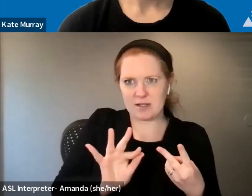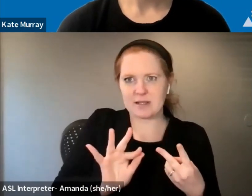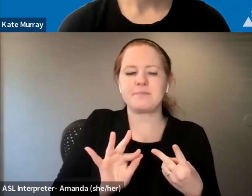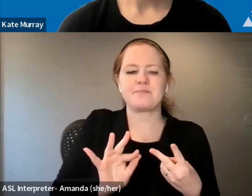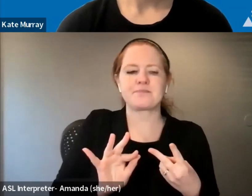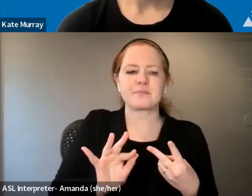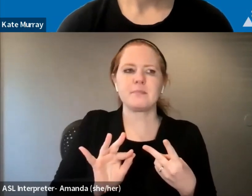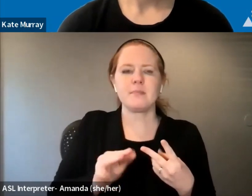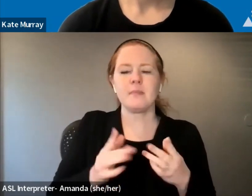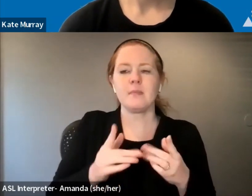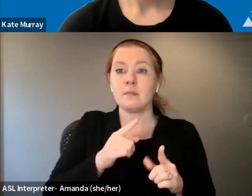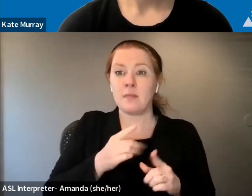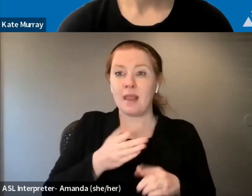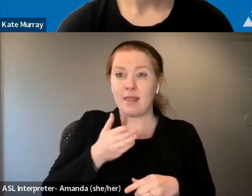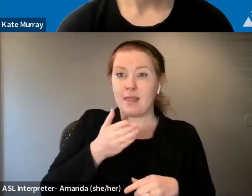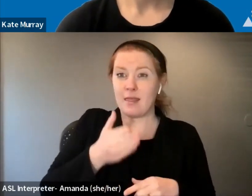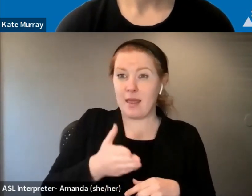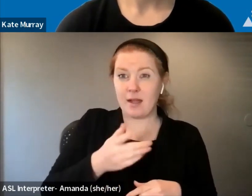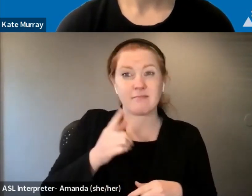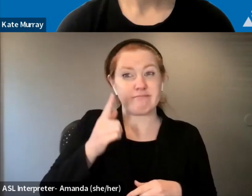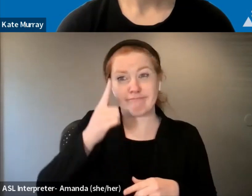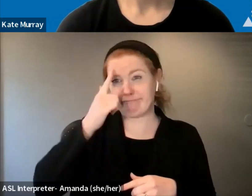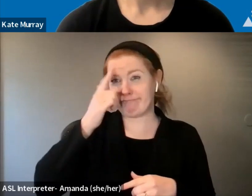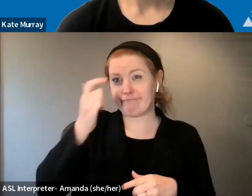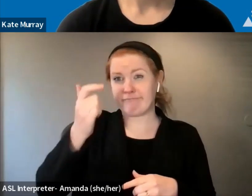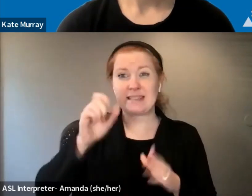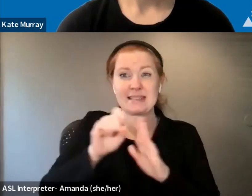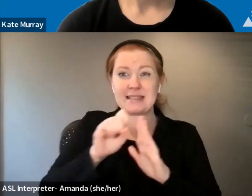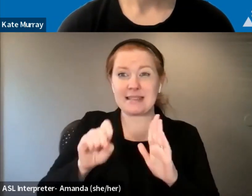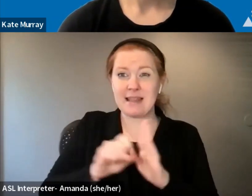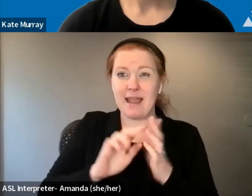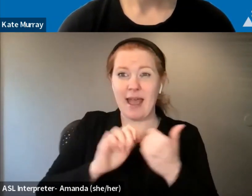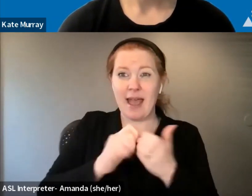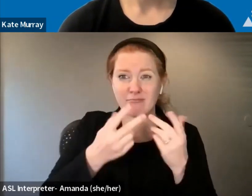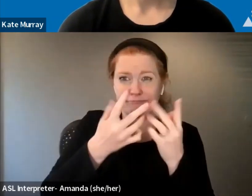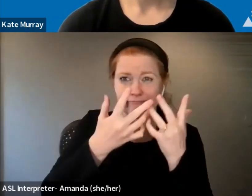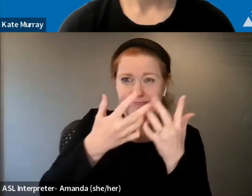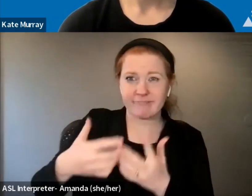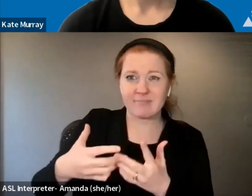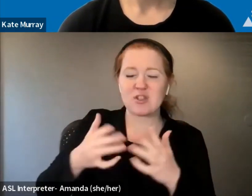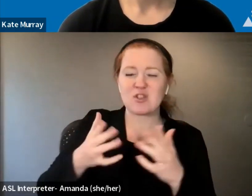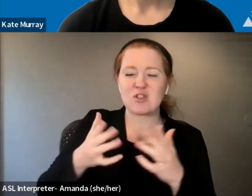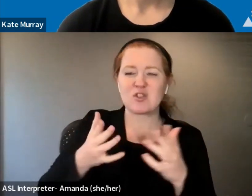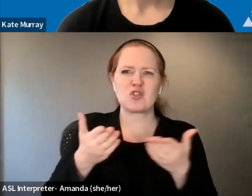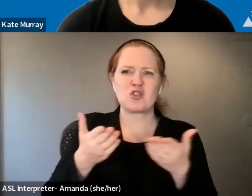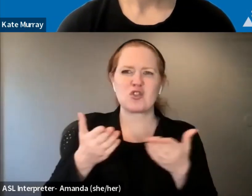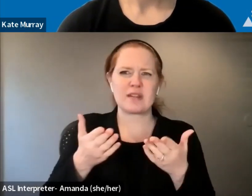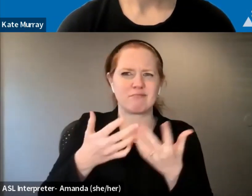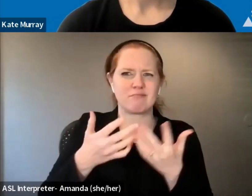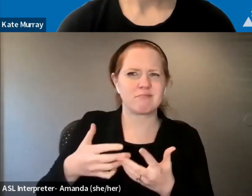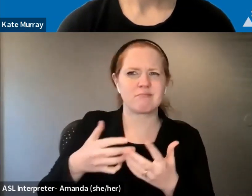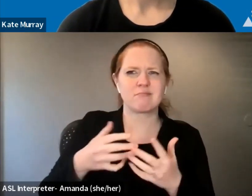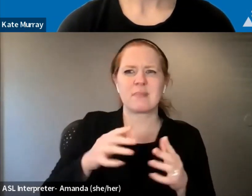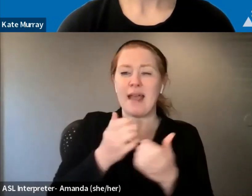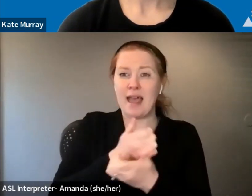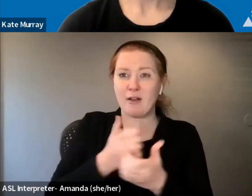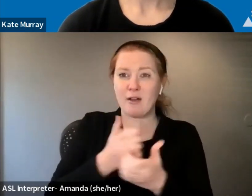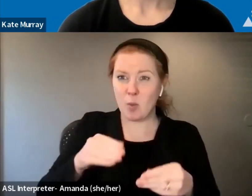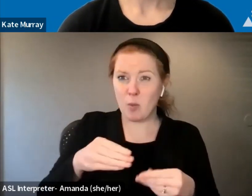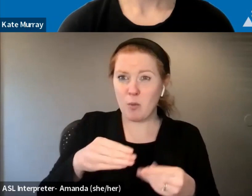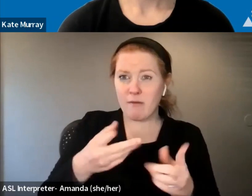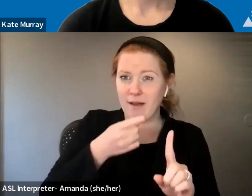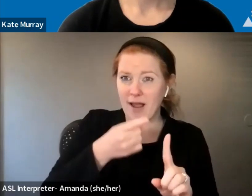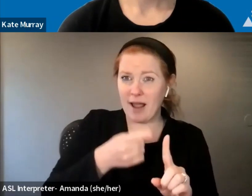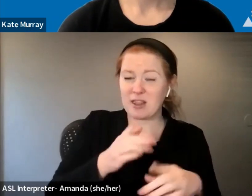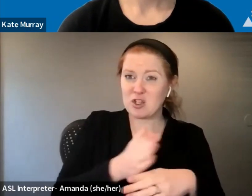Once there, it's up to the state and how they configure the service definition, whether or not everything is provided by that shared